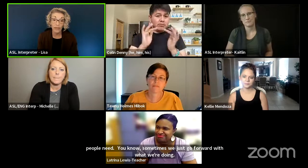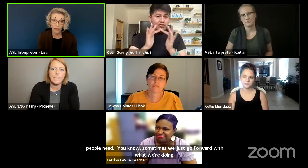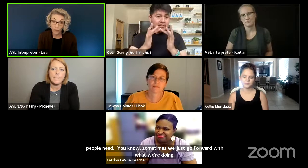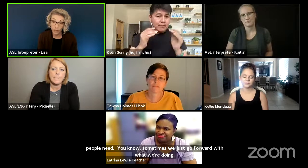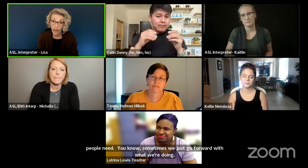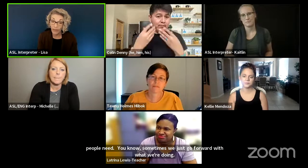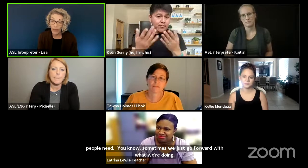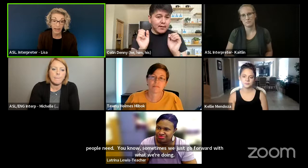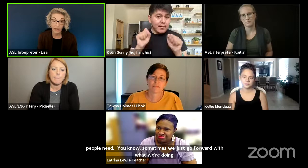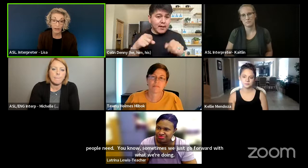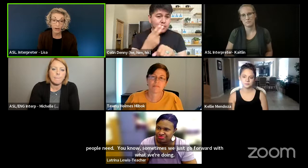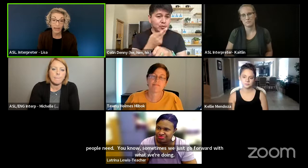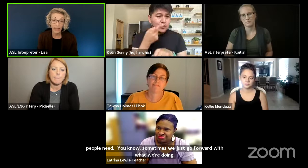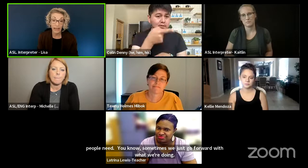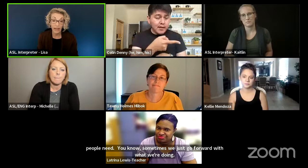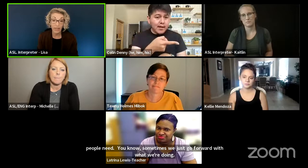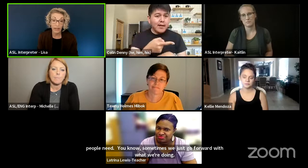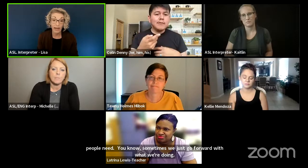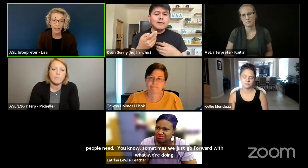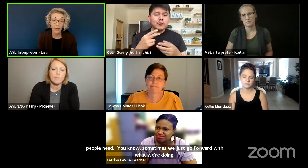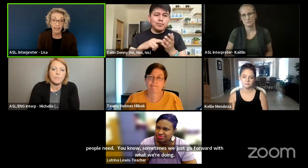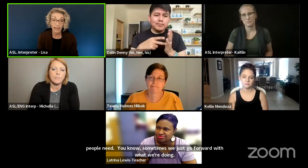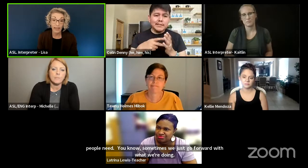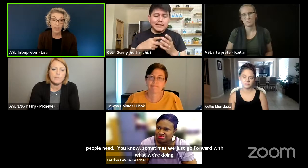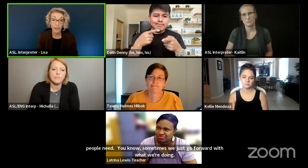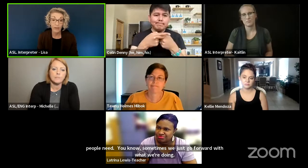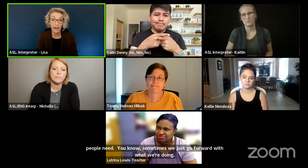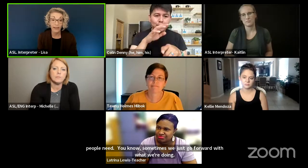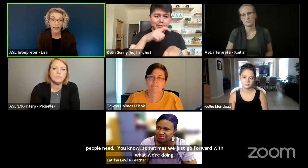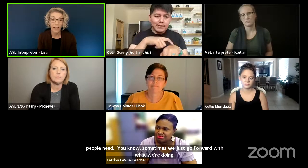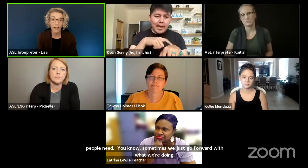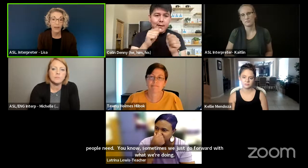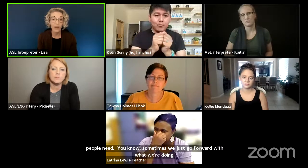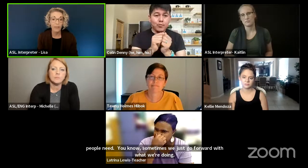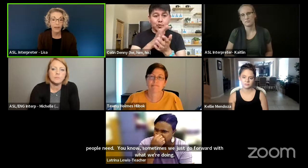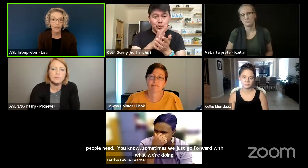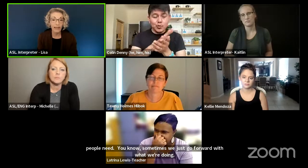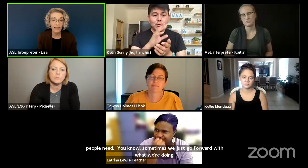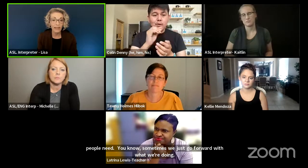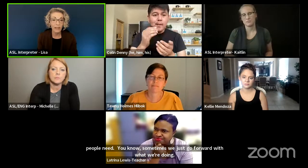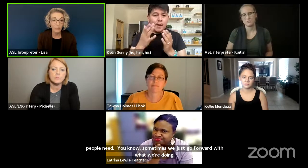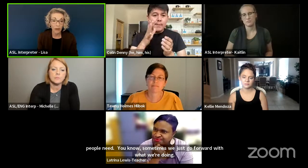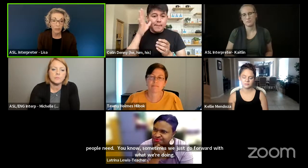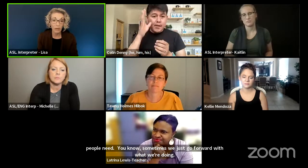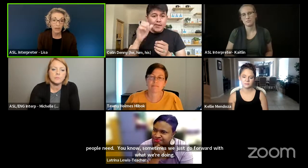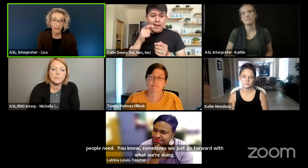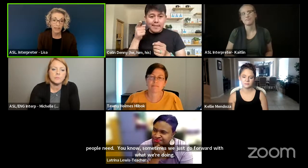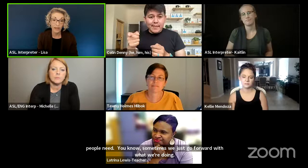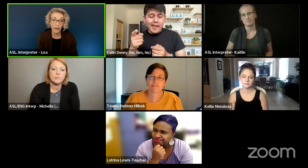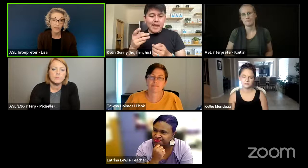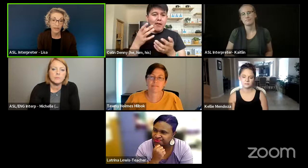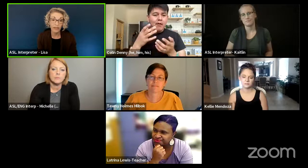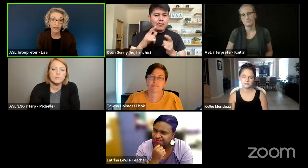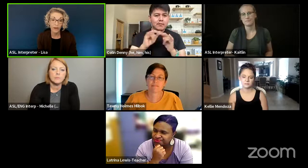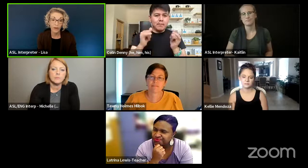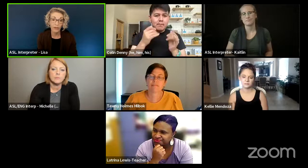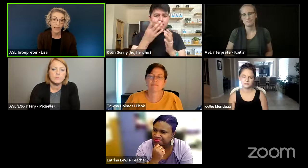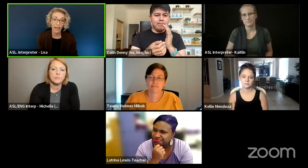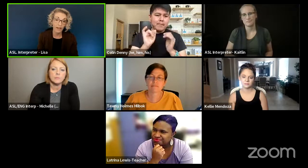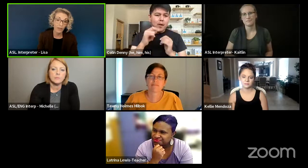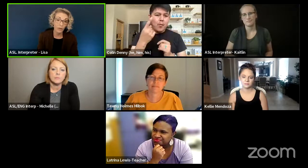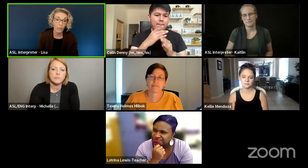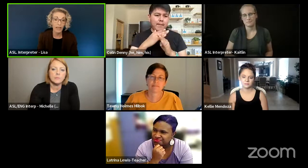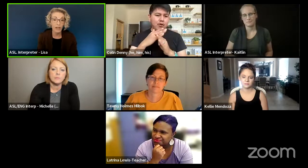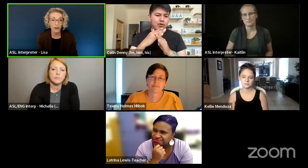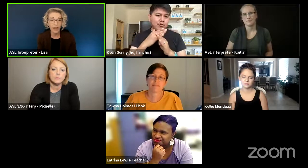home. Schools have it, and that's great. They have online access that they can provide there, but that's a problem and it's a conflict. So